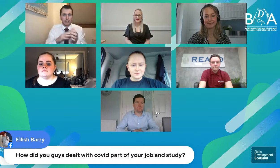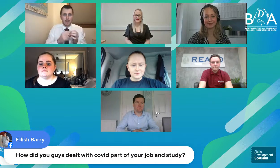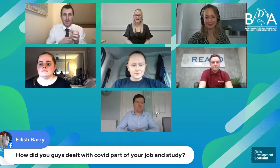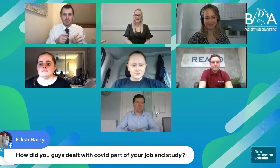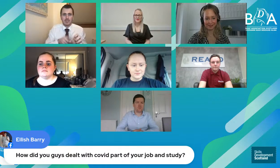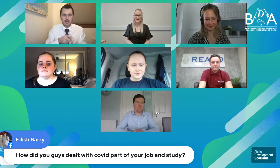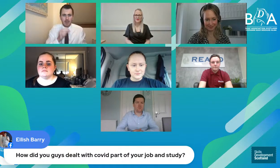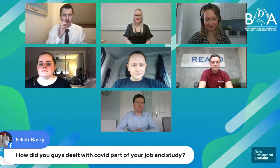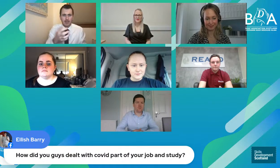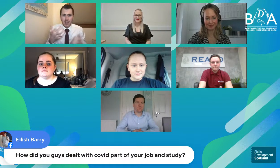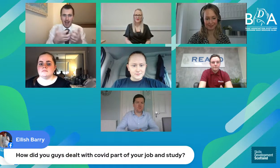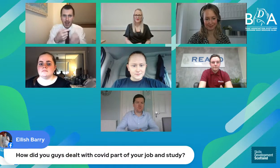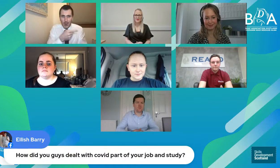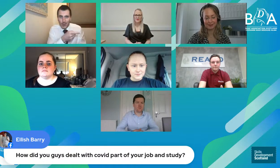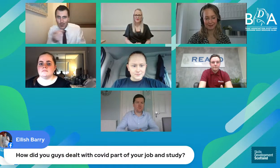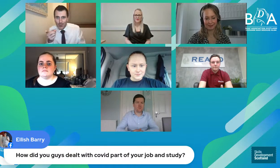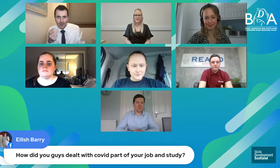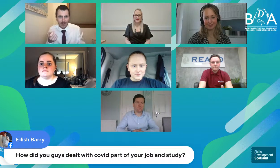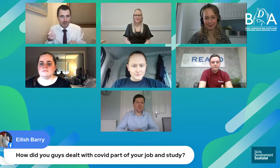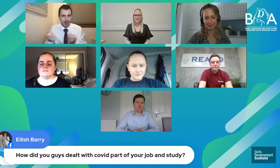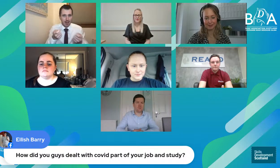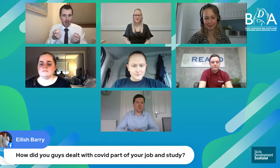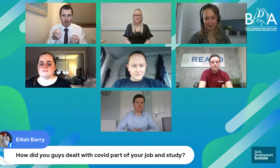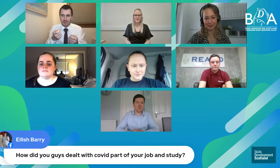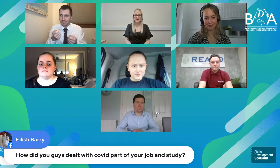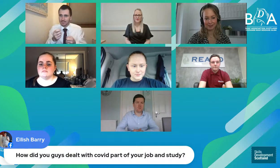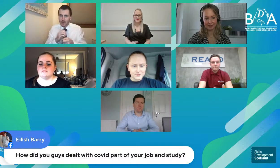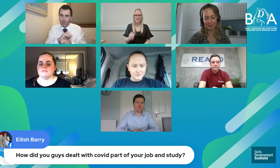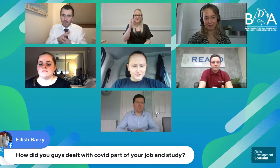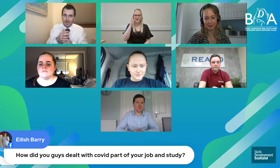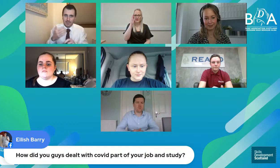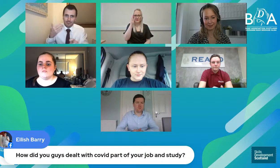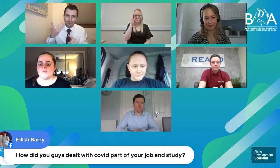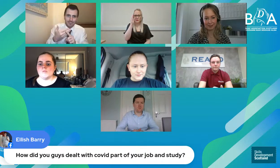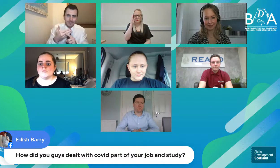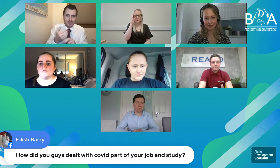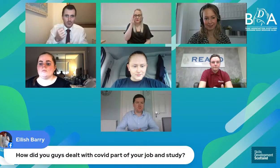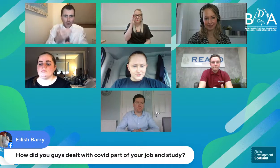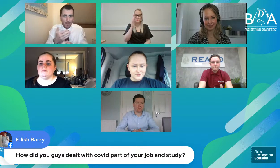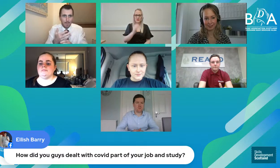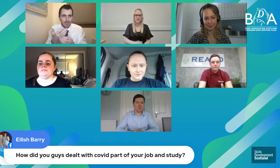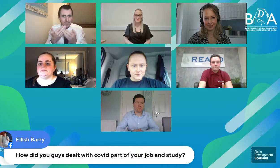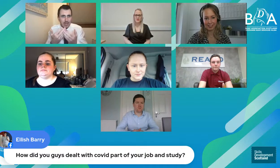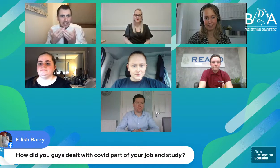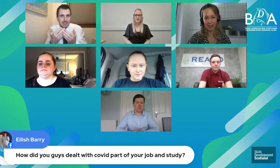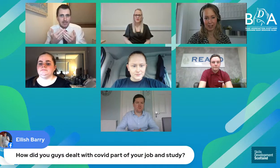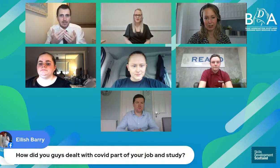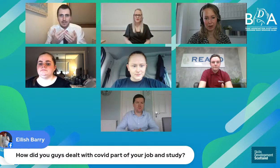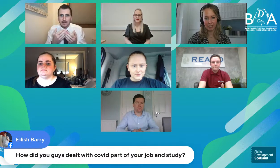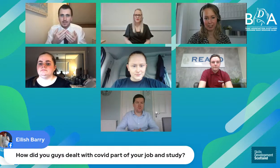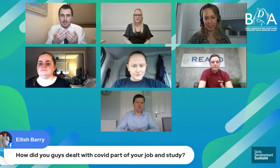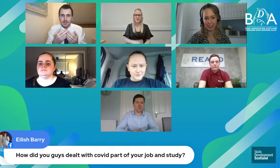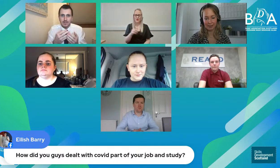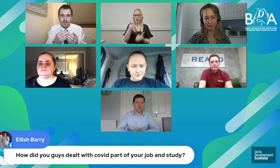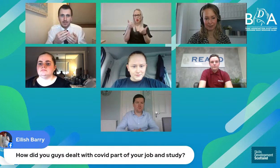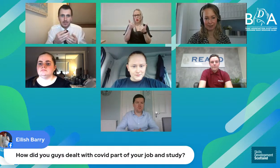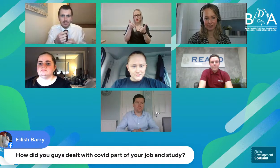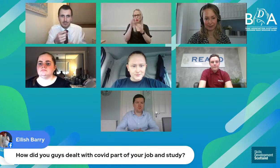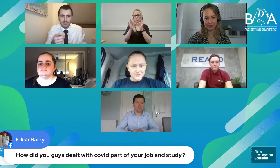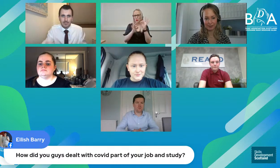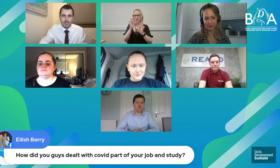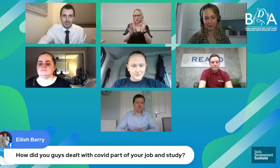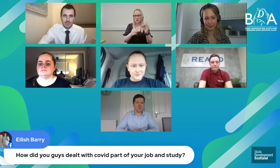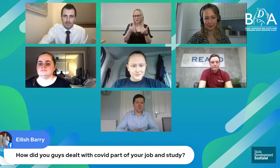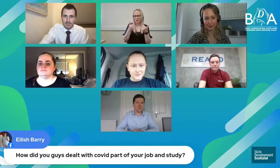Ailey Barrett, how did you guys deal with the COVID part of your job and study? It's a very good question.